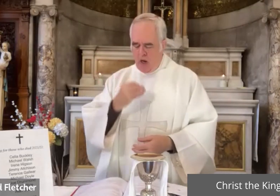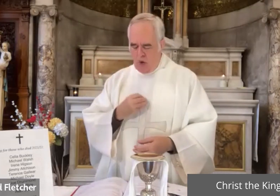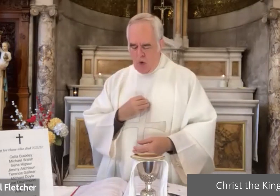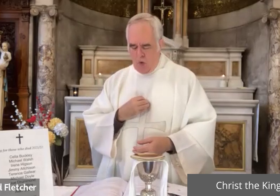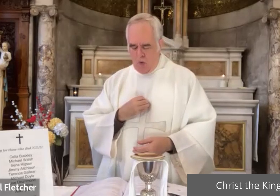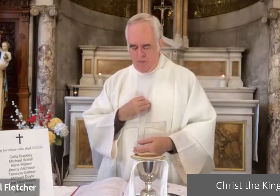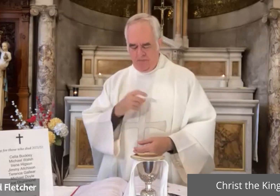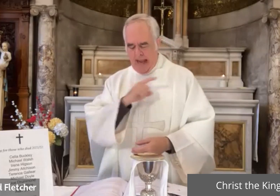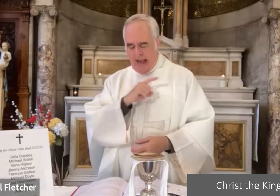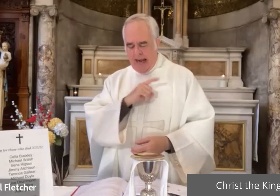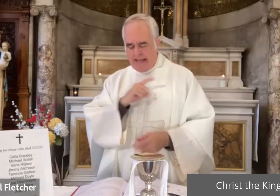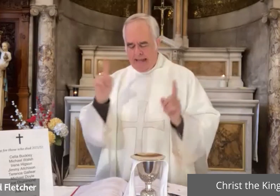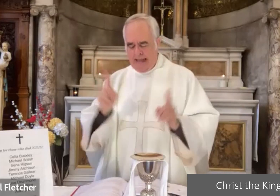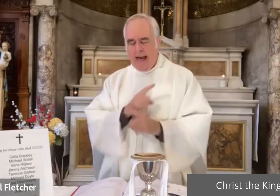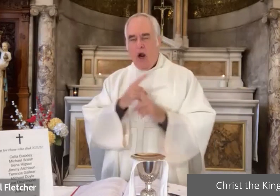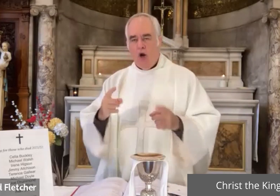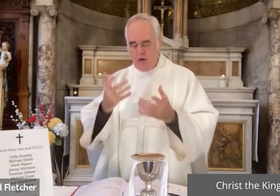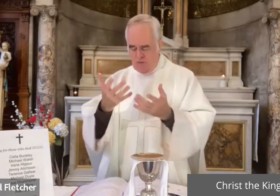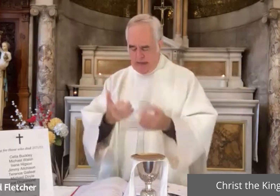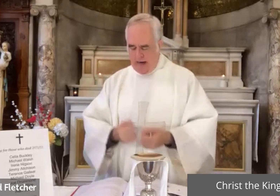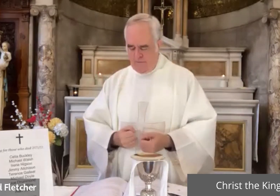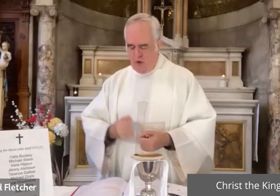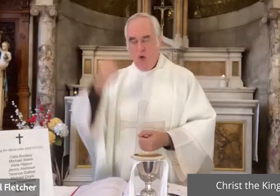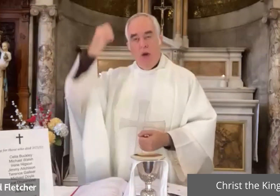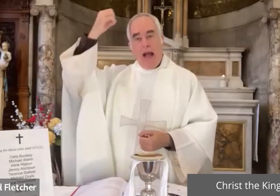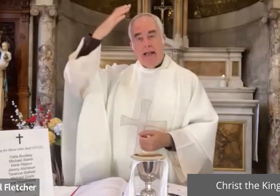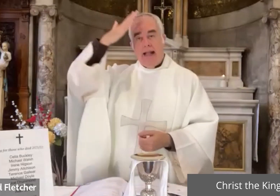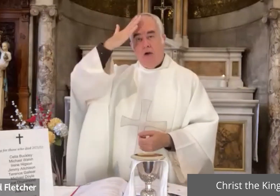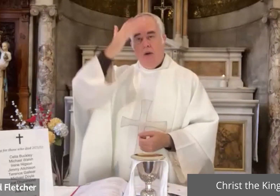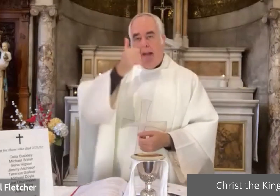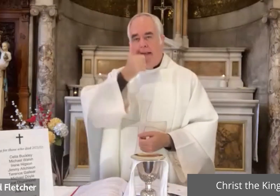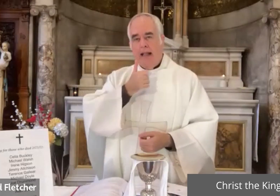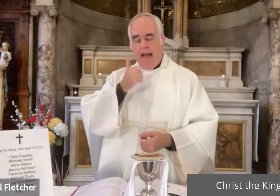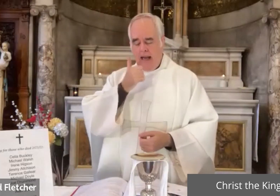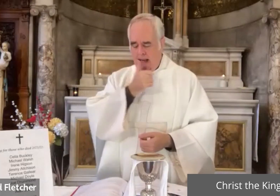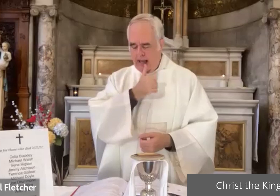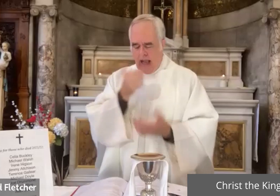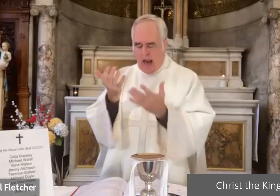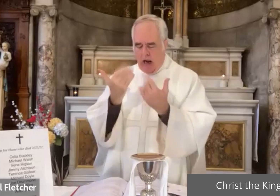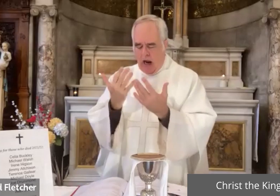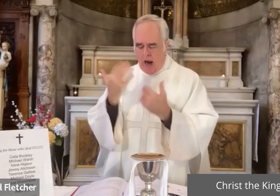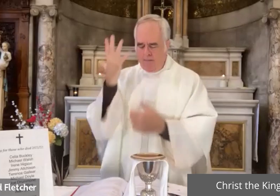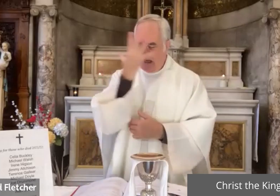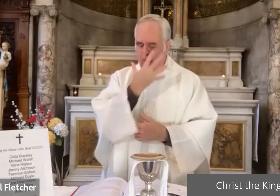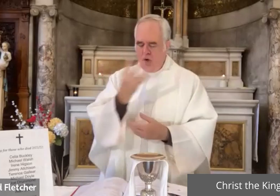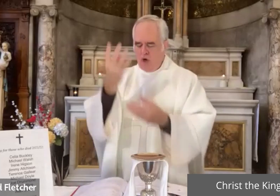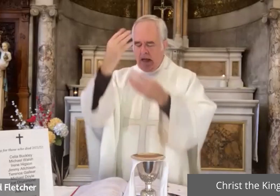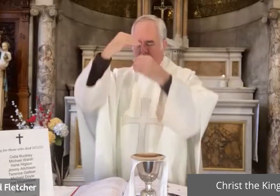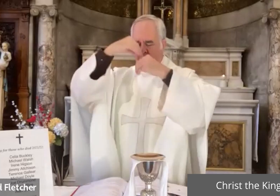into my soul. Since I can't receive you sacramentally,